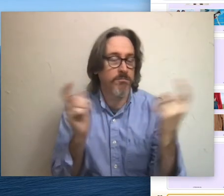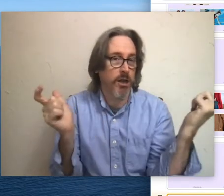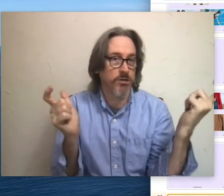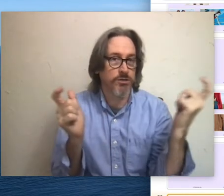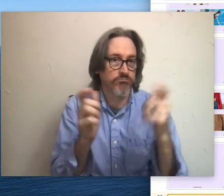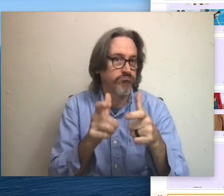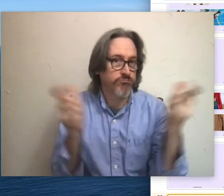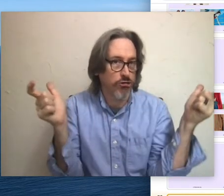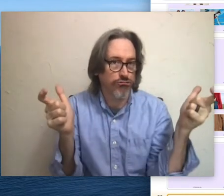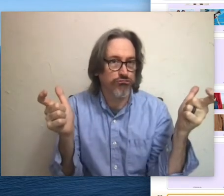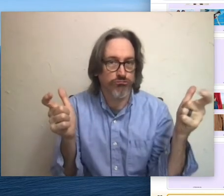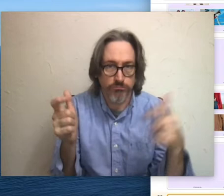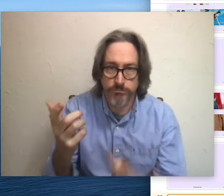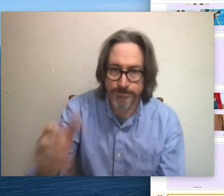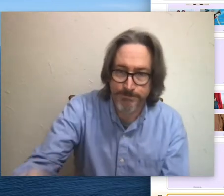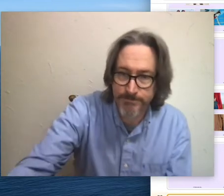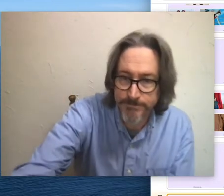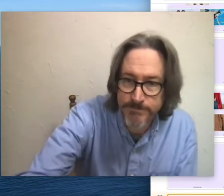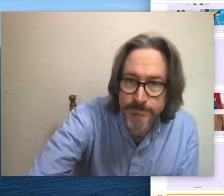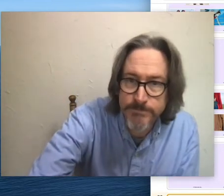and large.